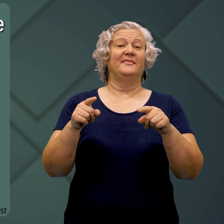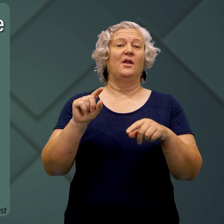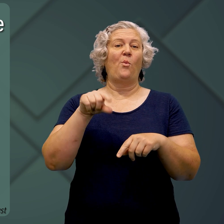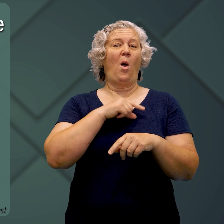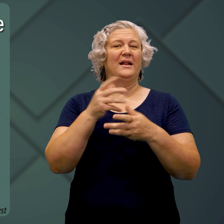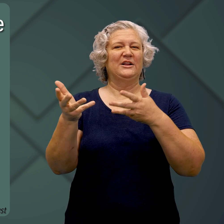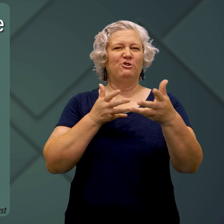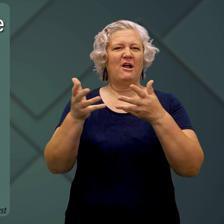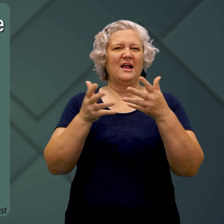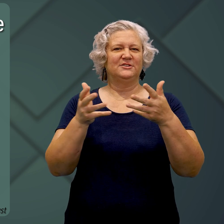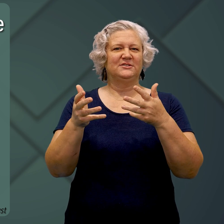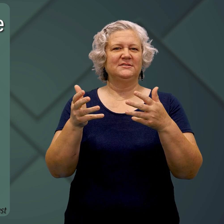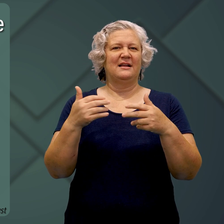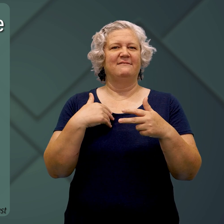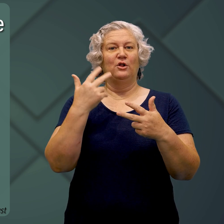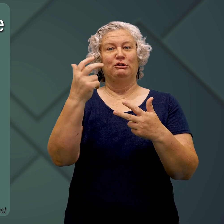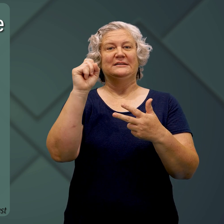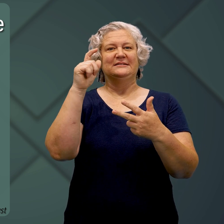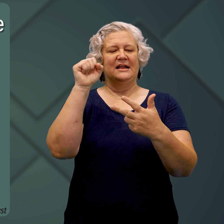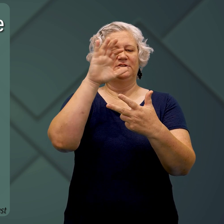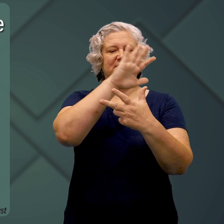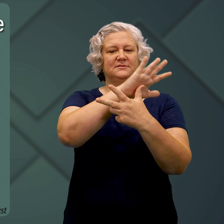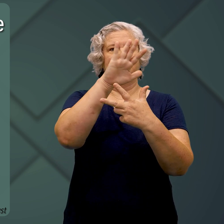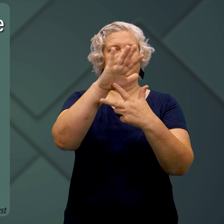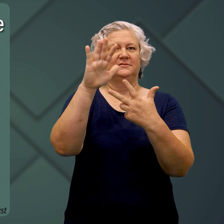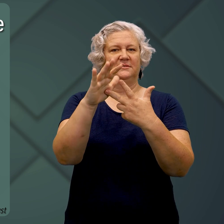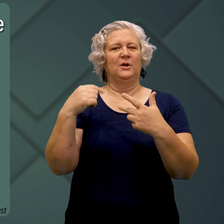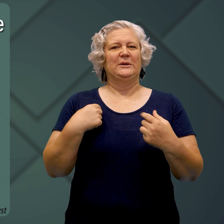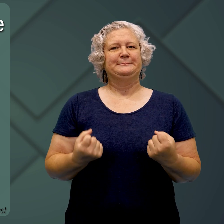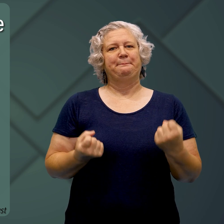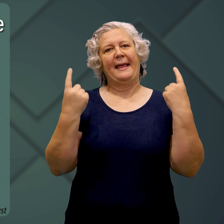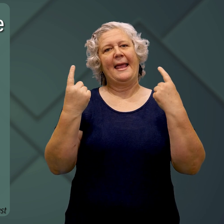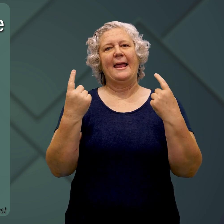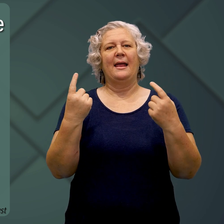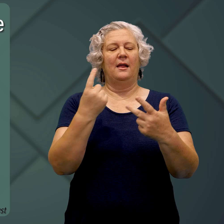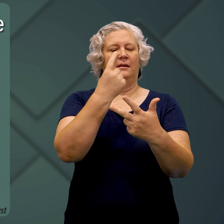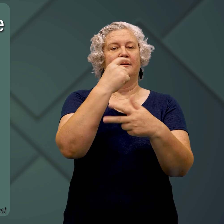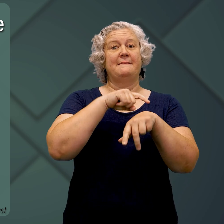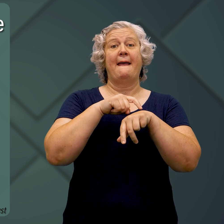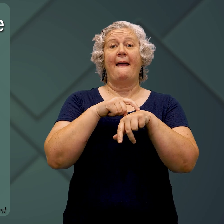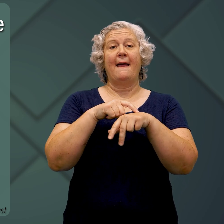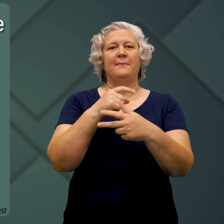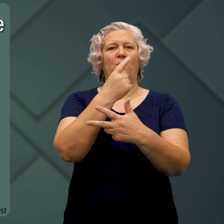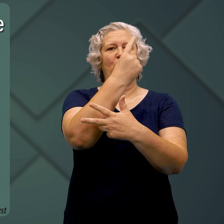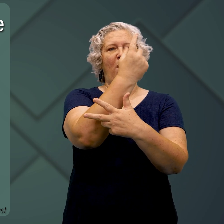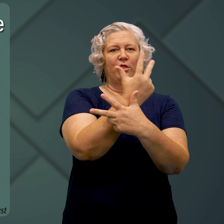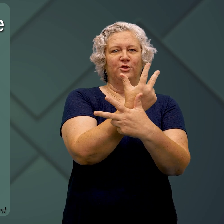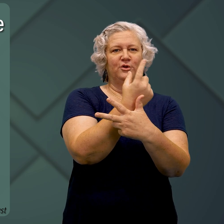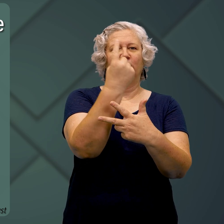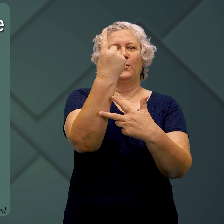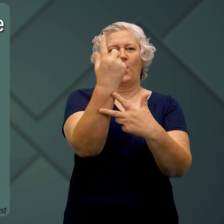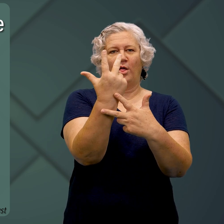In a quality interaction, about a third of our time is spent in each of these stages.